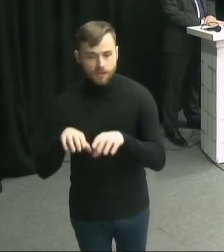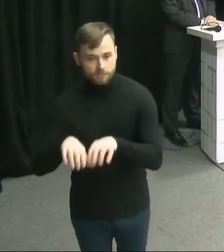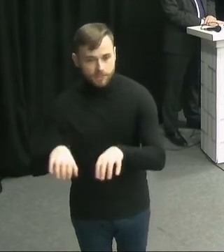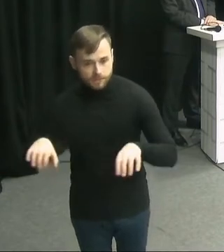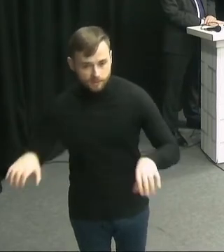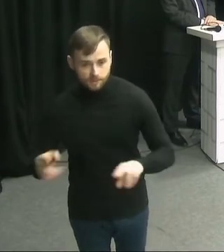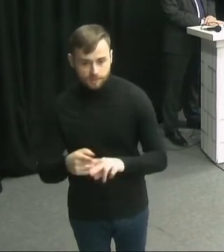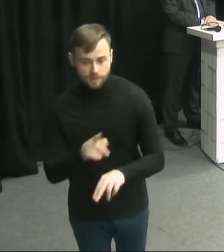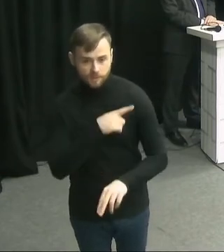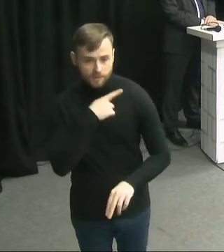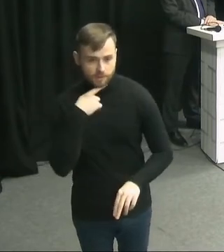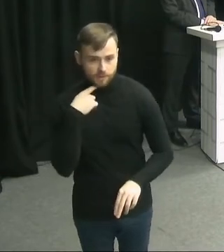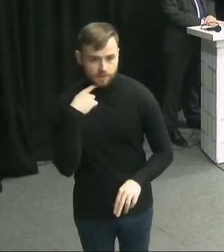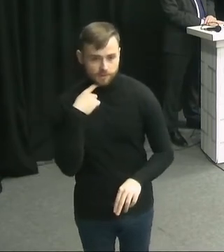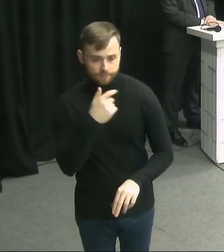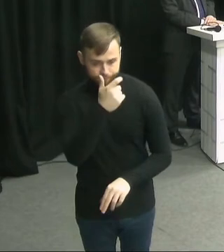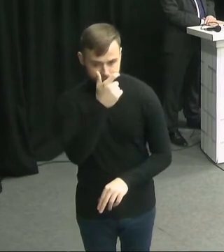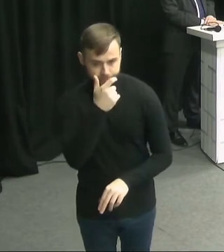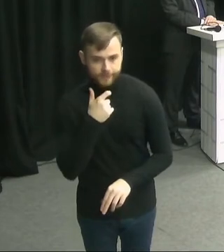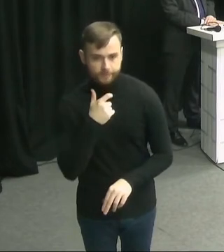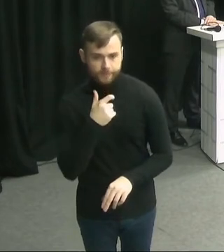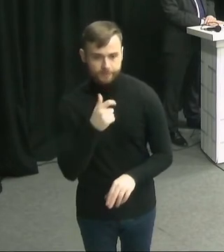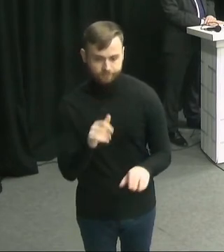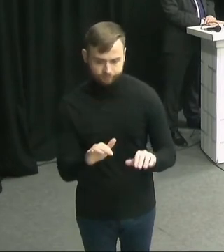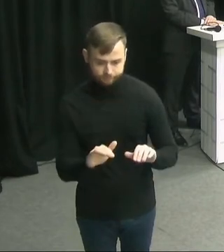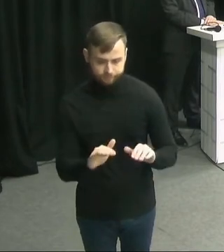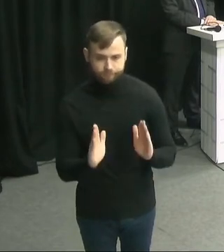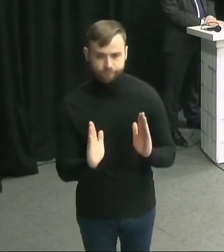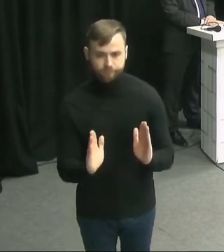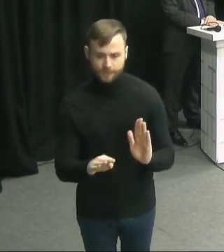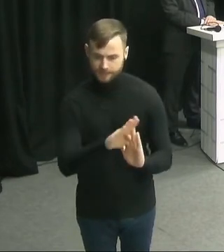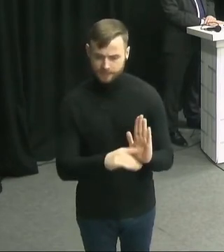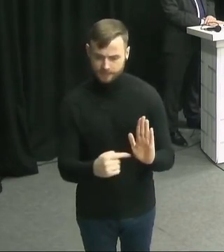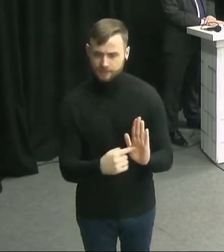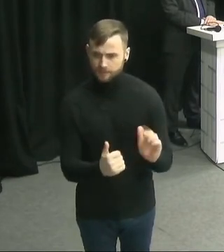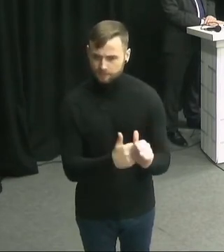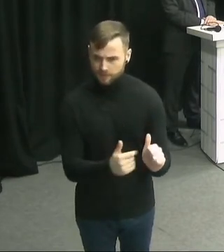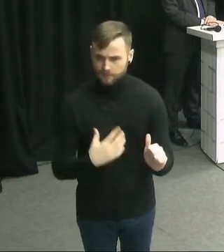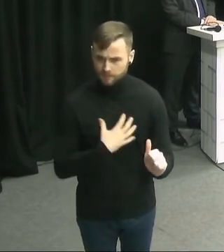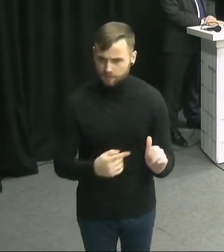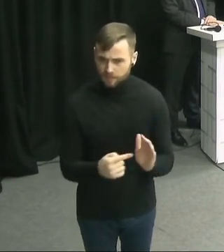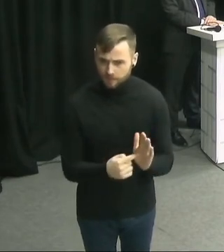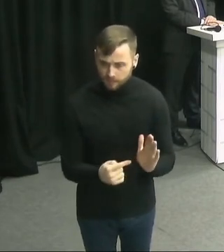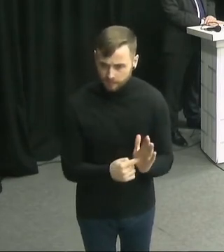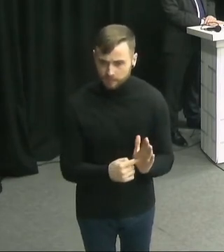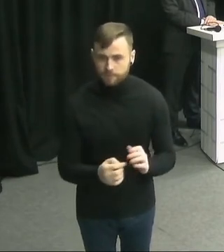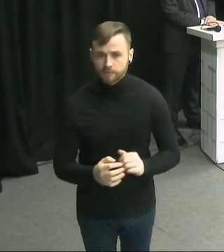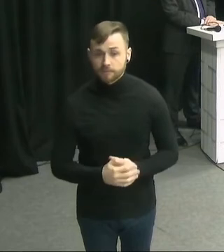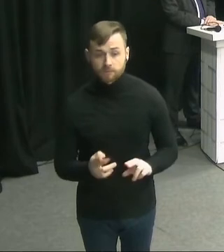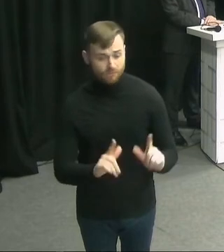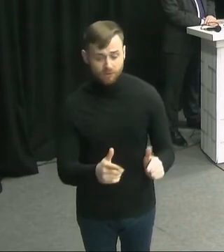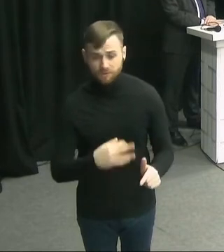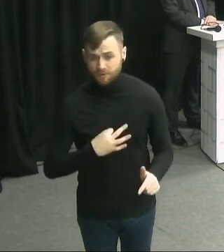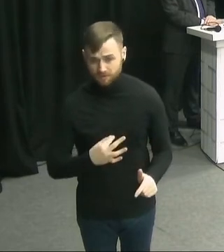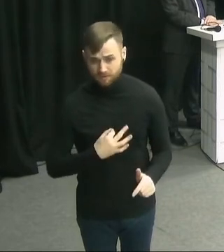the legal word is taken into account a bit too strictly. So we need to focus more on the real problems,